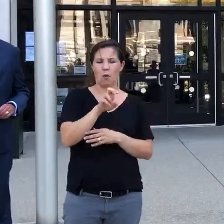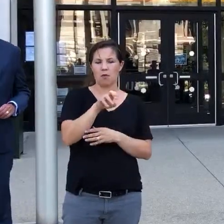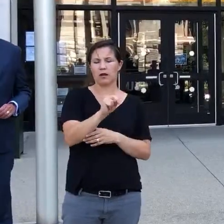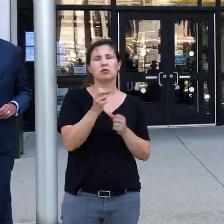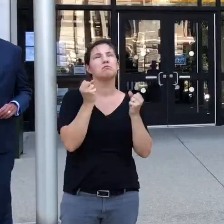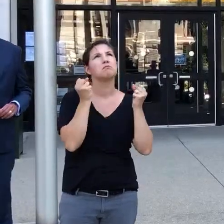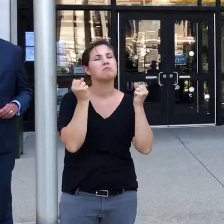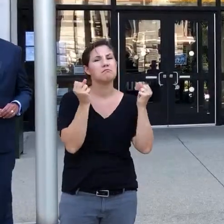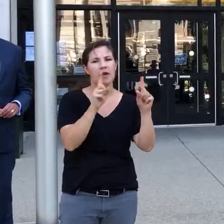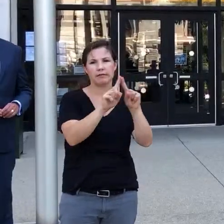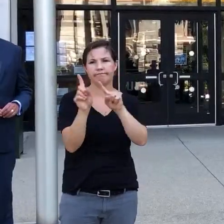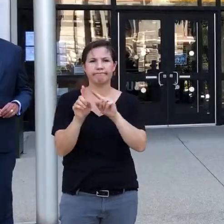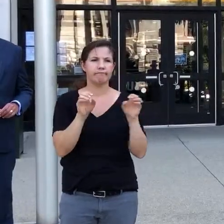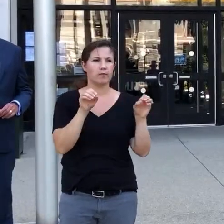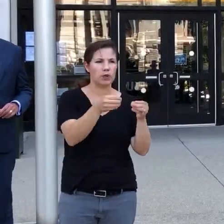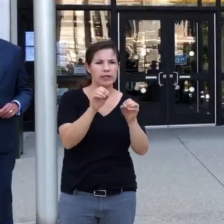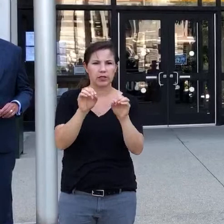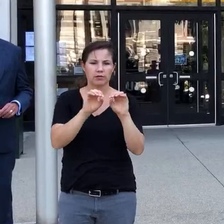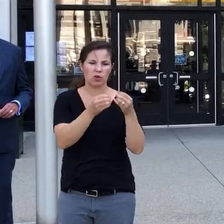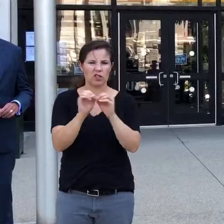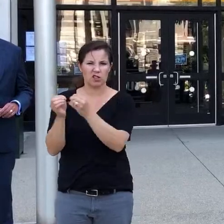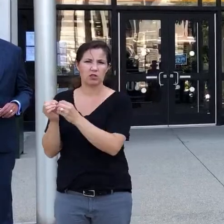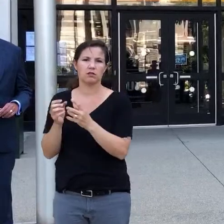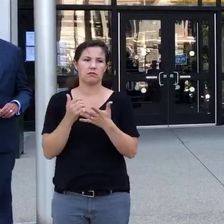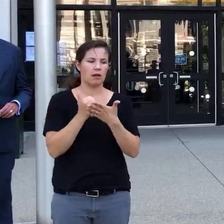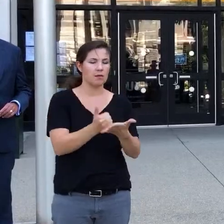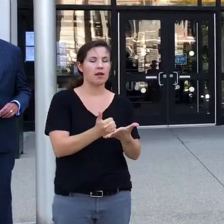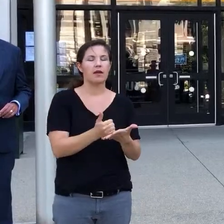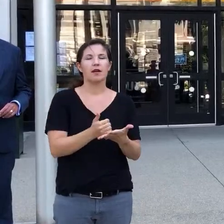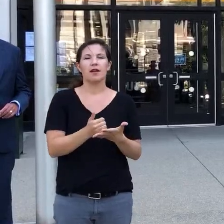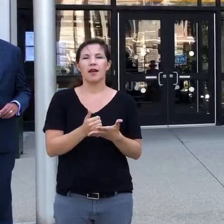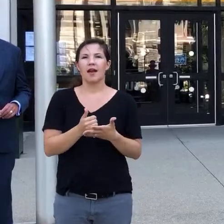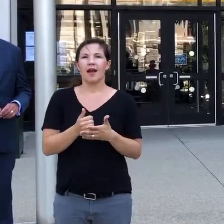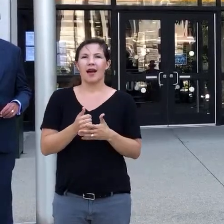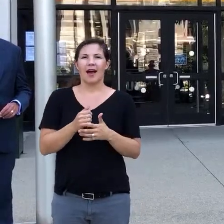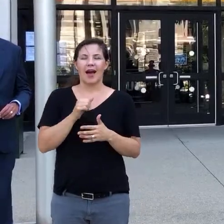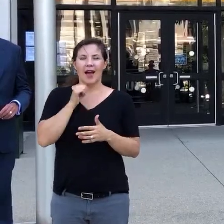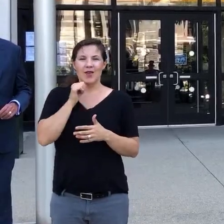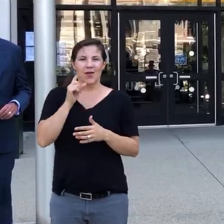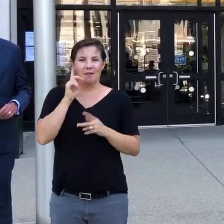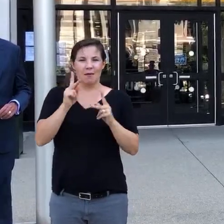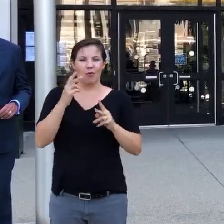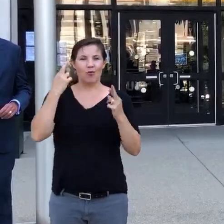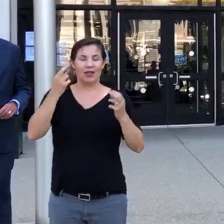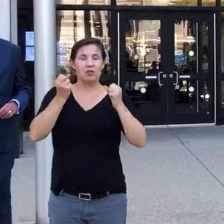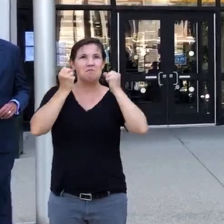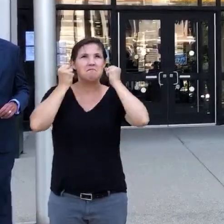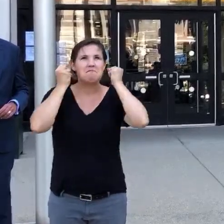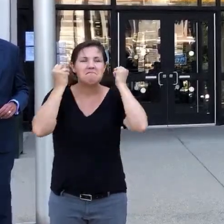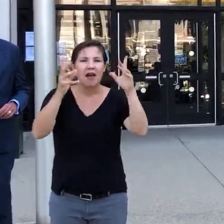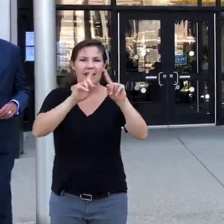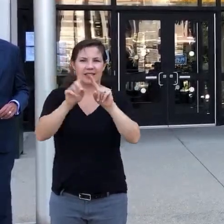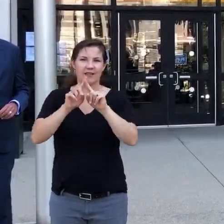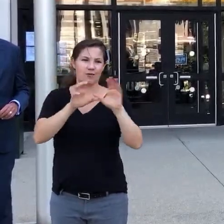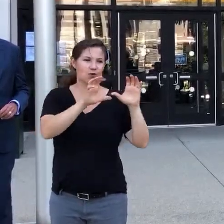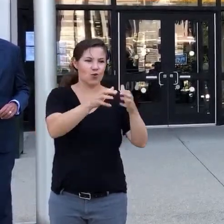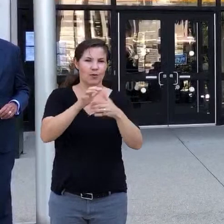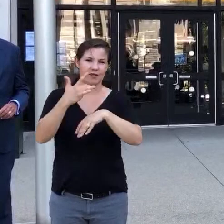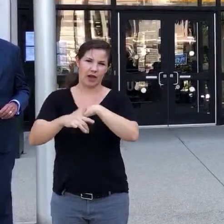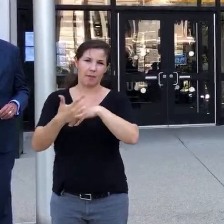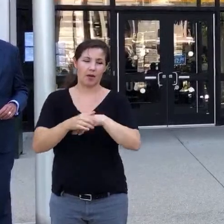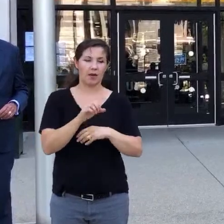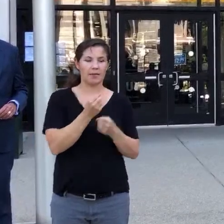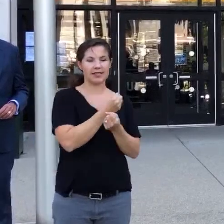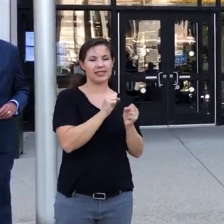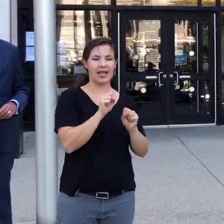there helping that in some ways I don't think people understand all of the groups that are out there. Save the Michaels is just one, but